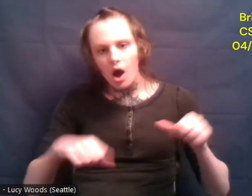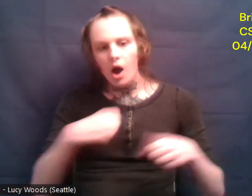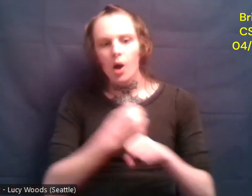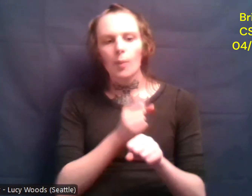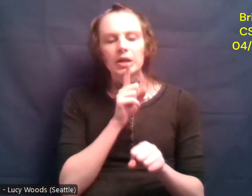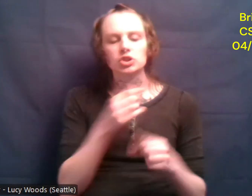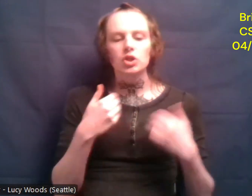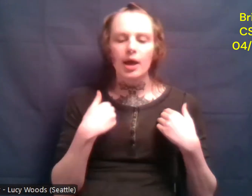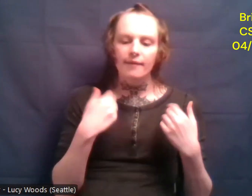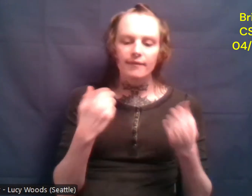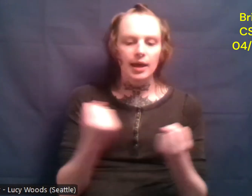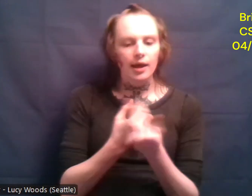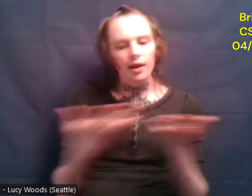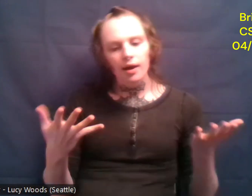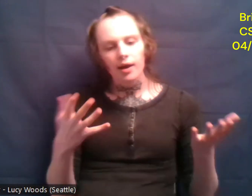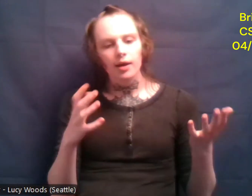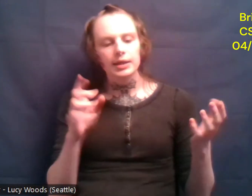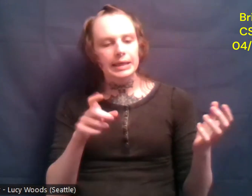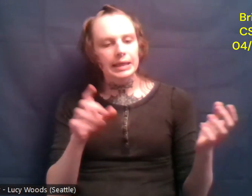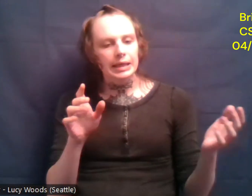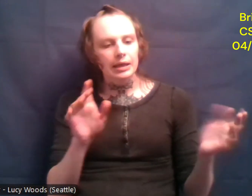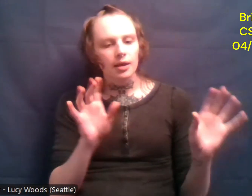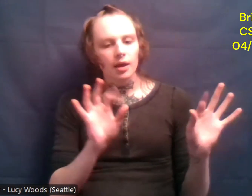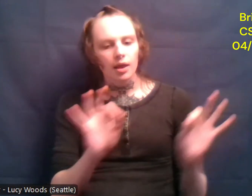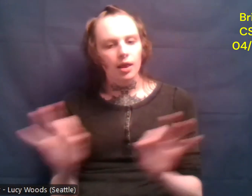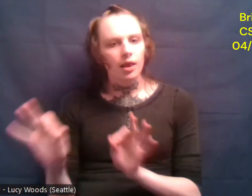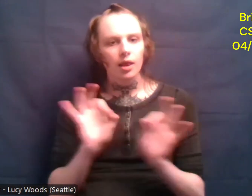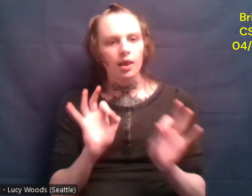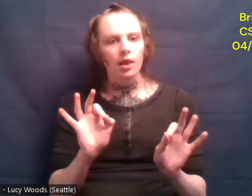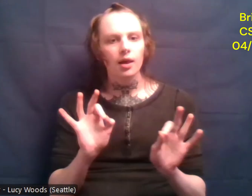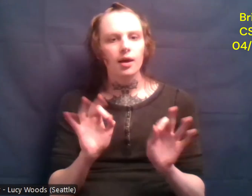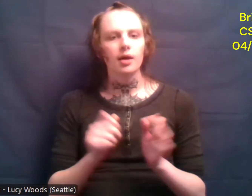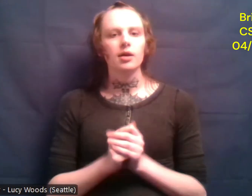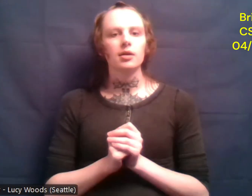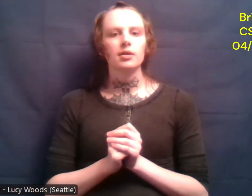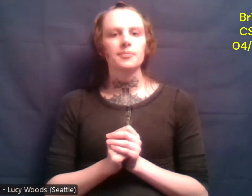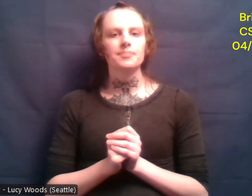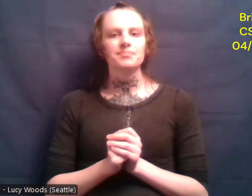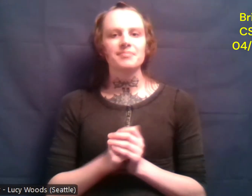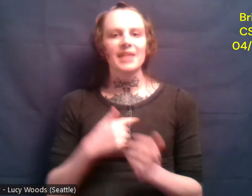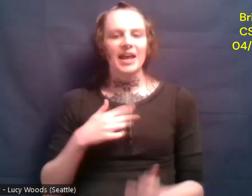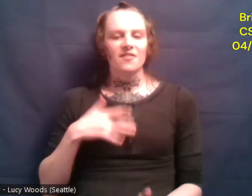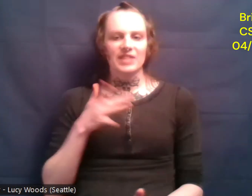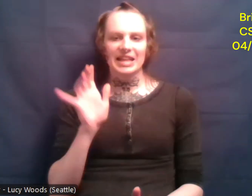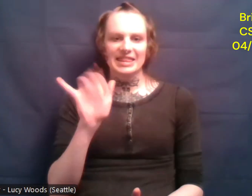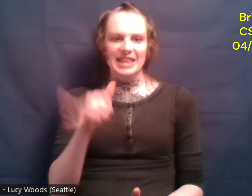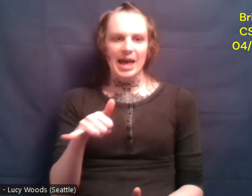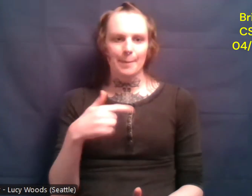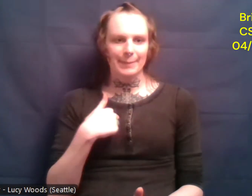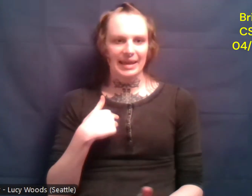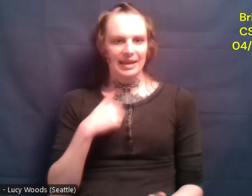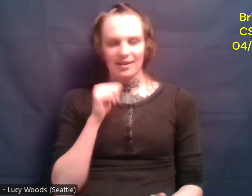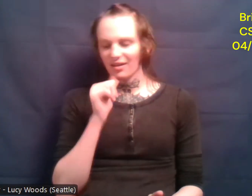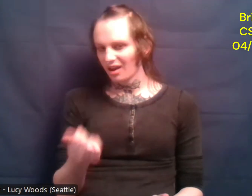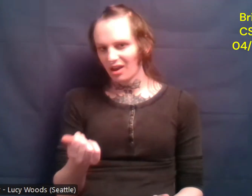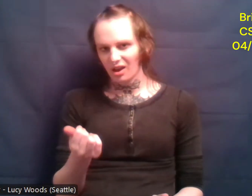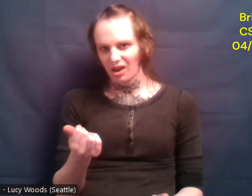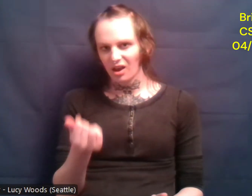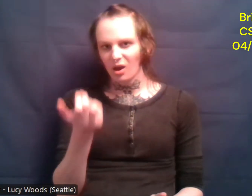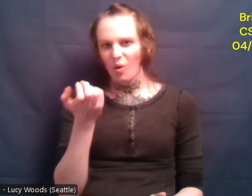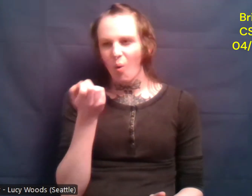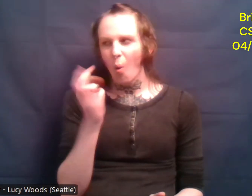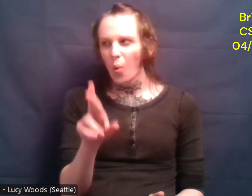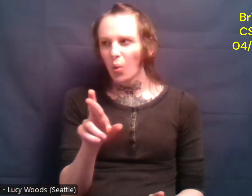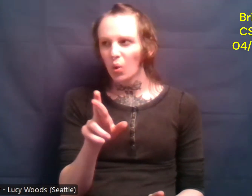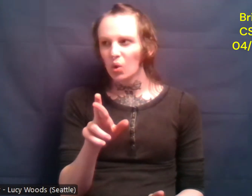like there's just like I feel like that wasn't me, you know? Or maybe